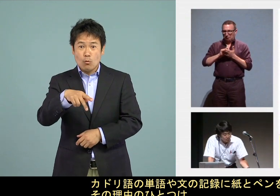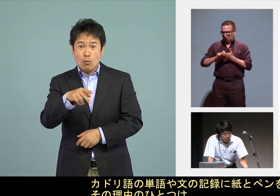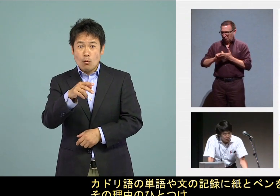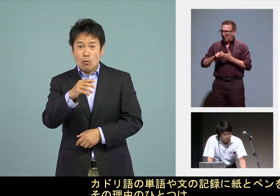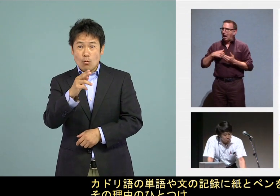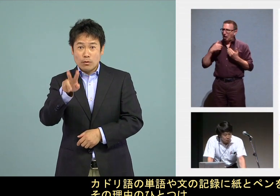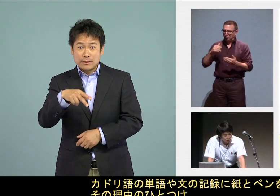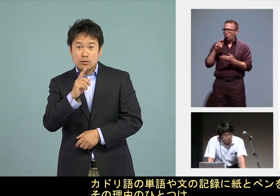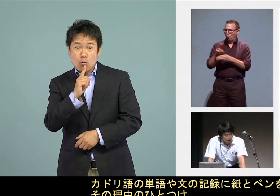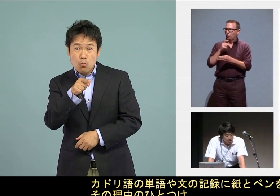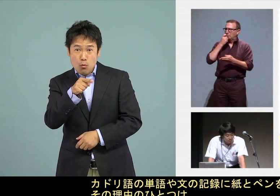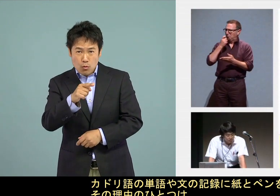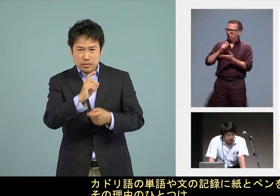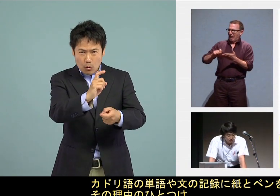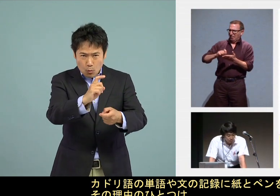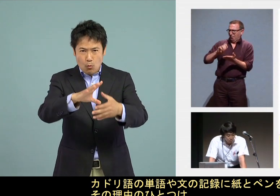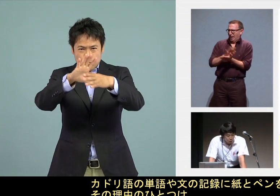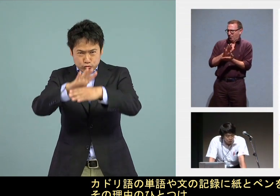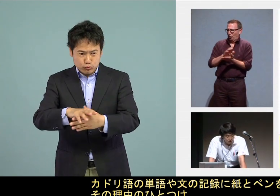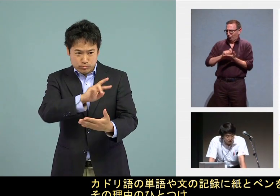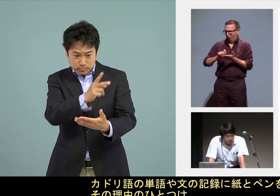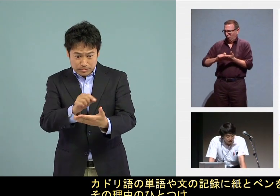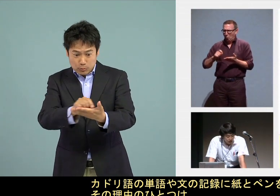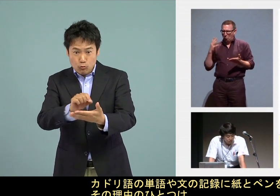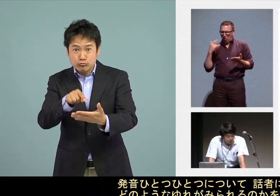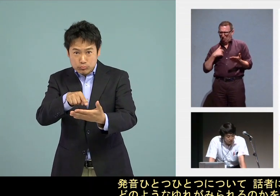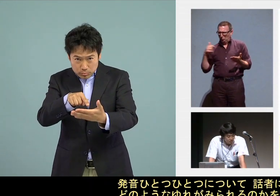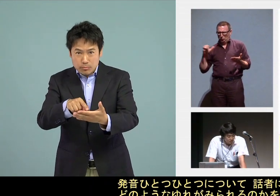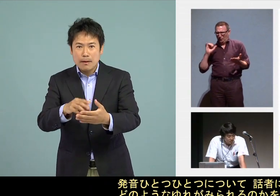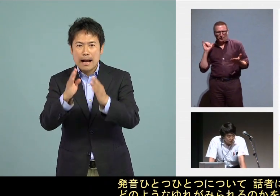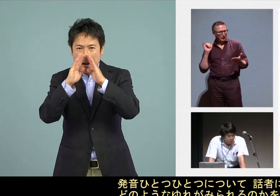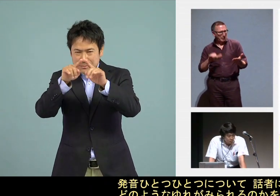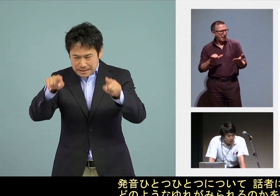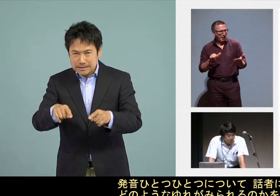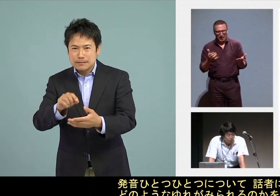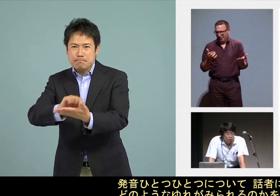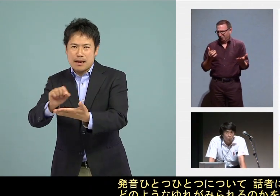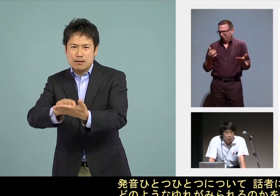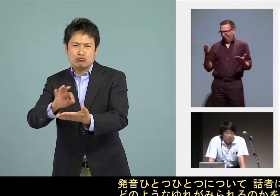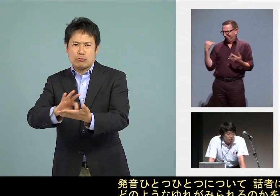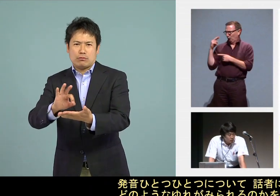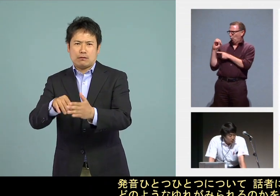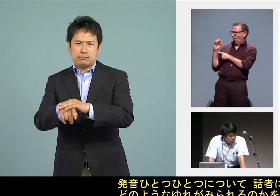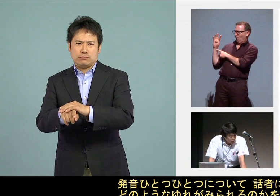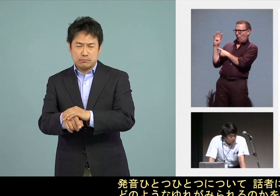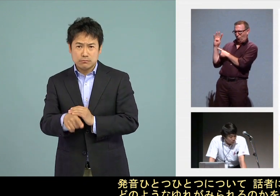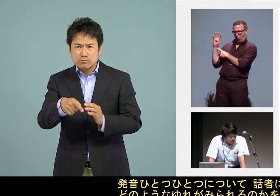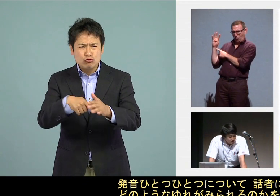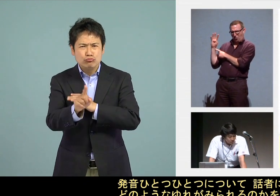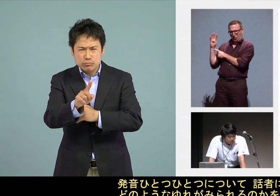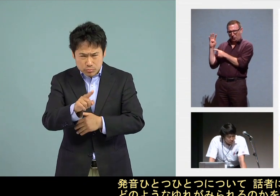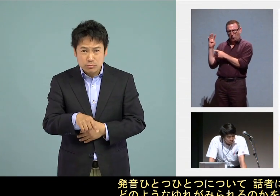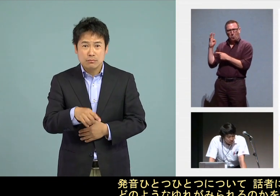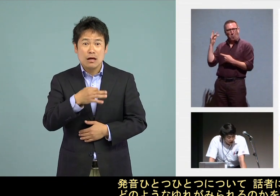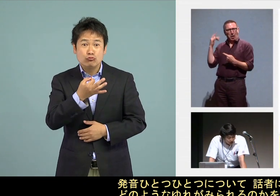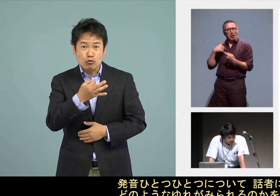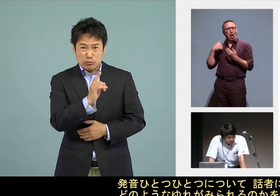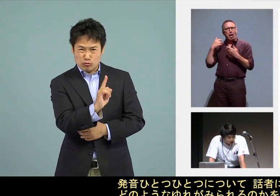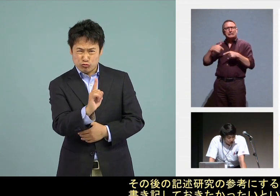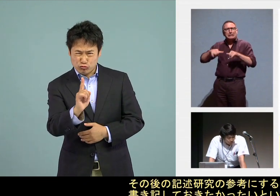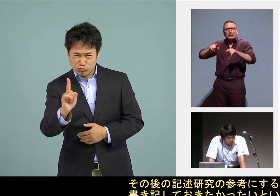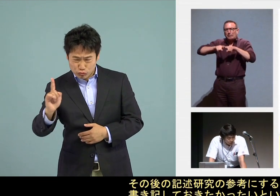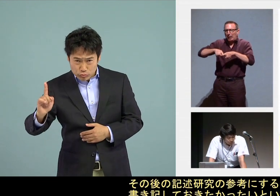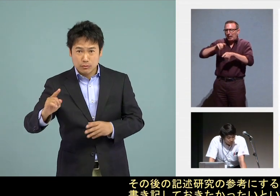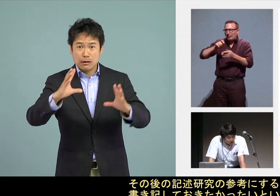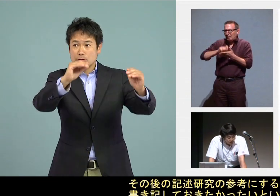and paper to transcribe Kadori words and phrases in 2004 was not only